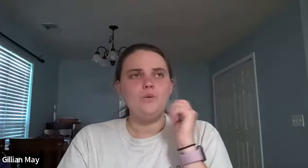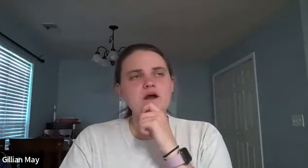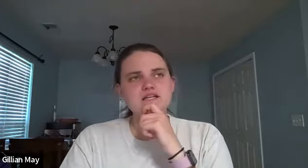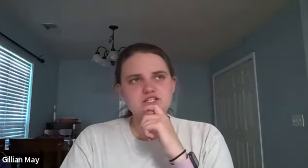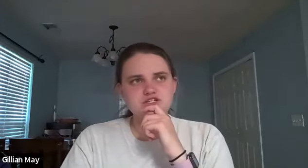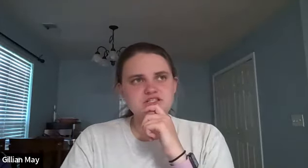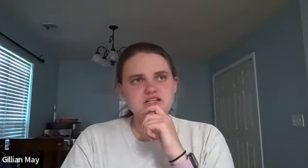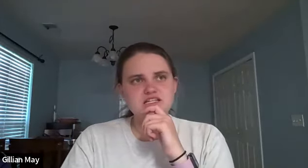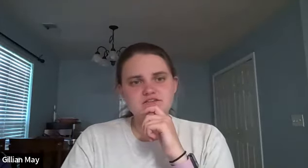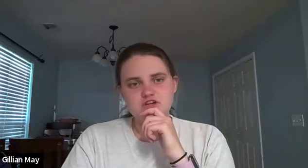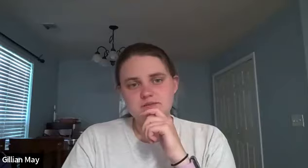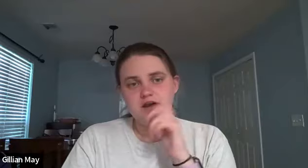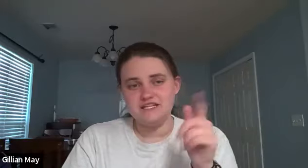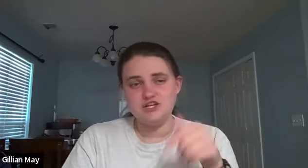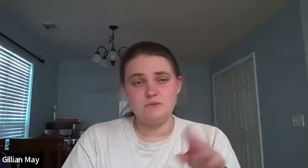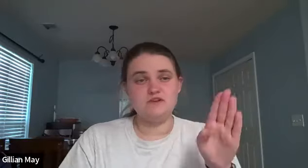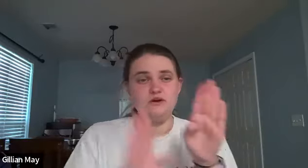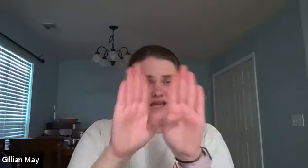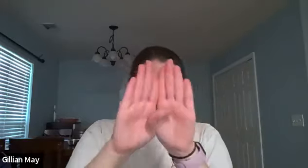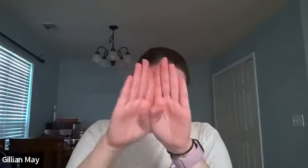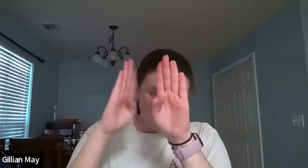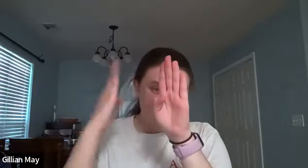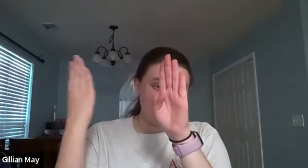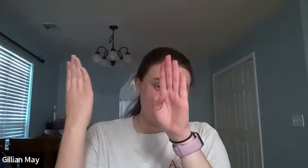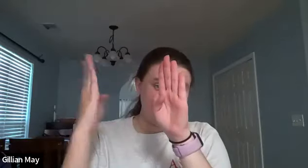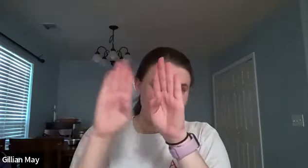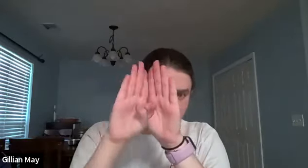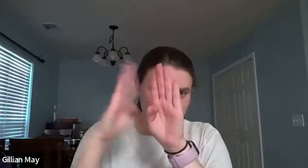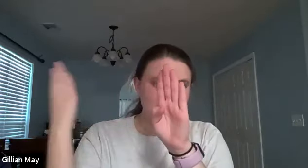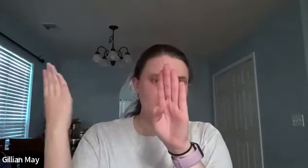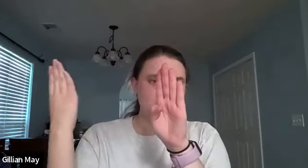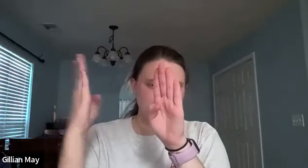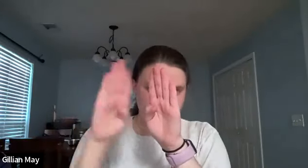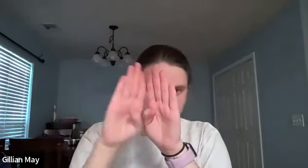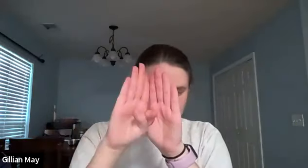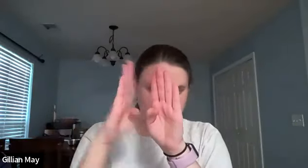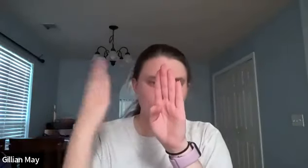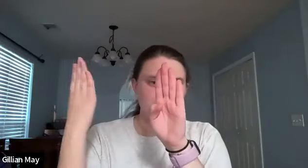What is usually done is like if you're talking about, I need you to open the door. Hey, open the door. Like you'll make that motion of opening